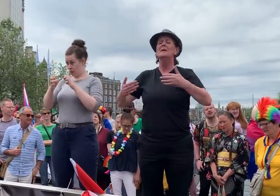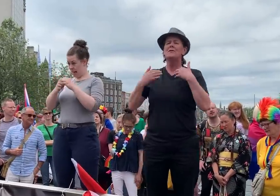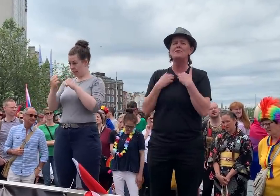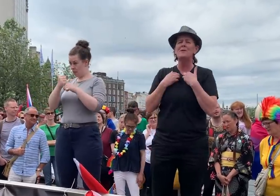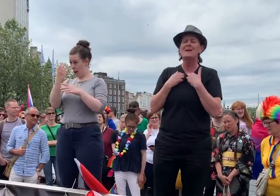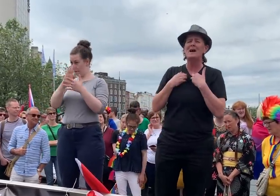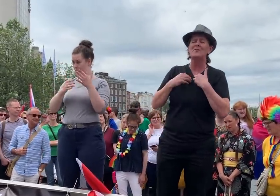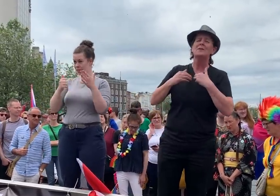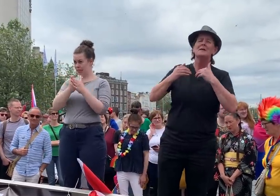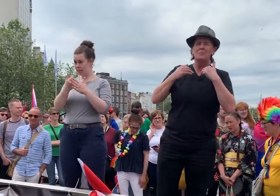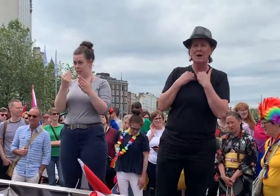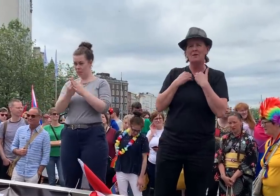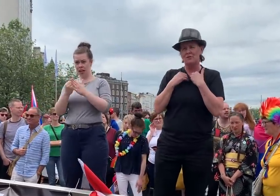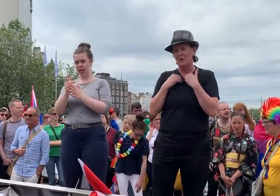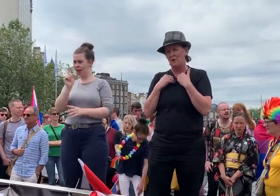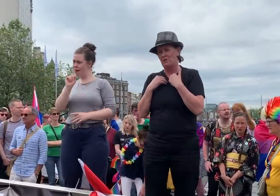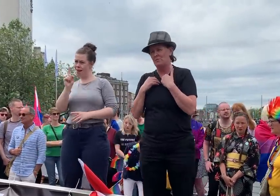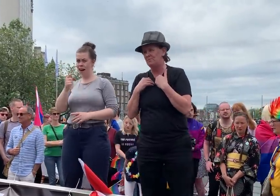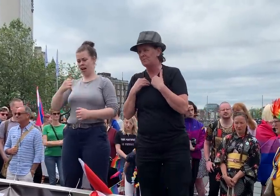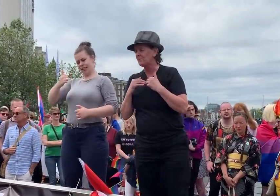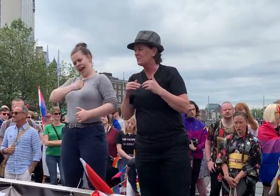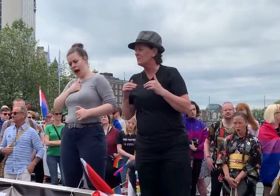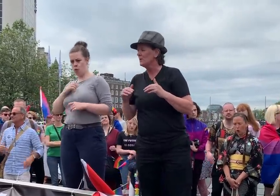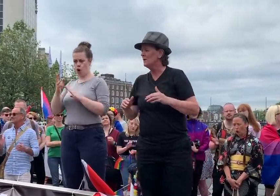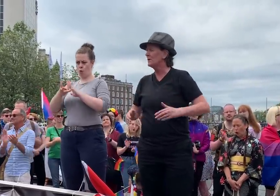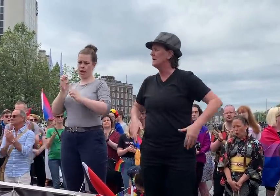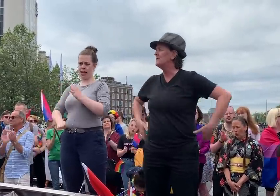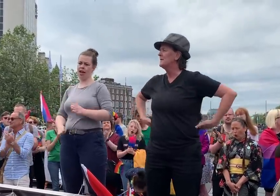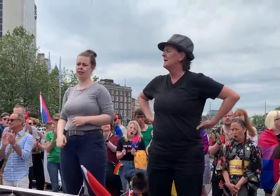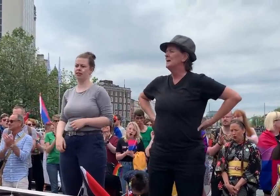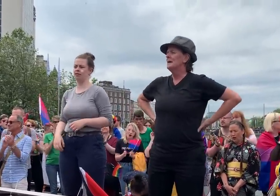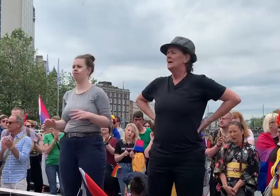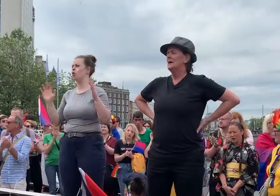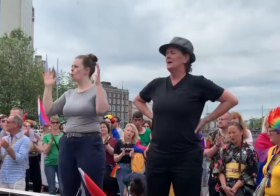corporations. This weekend belongs to us.